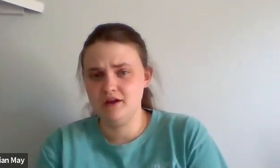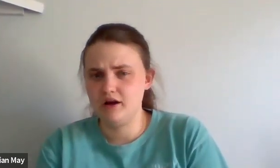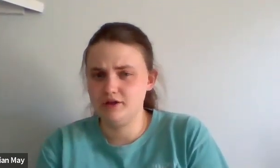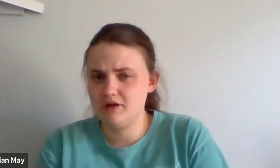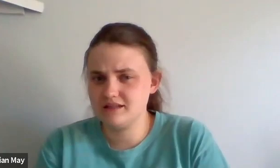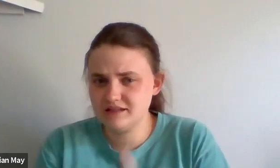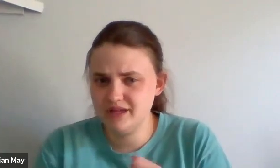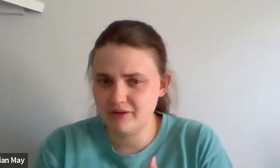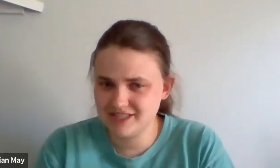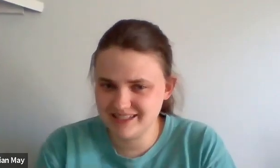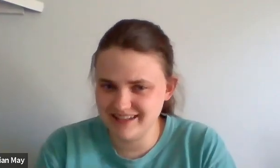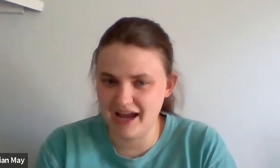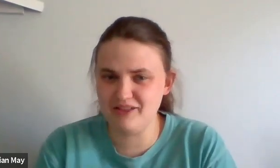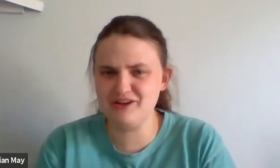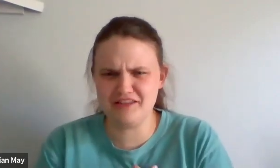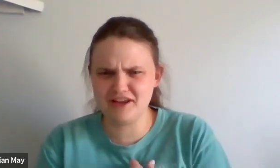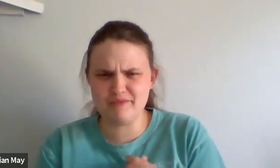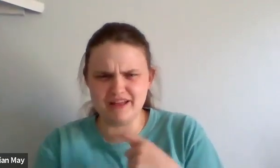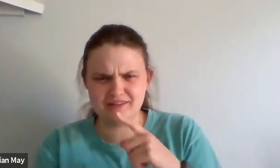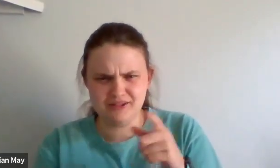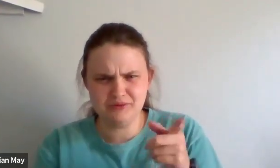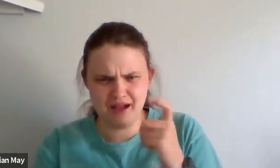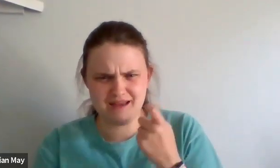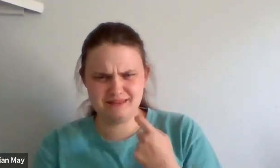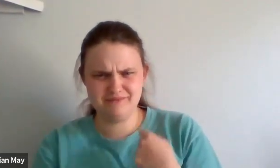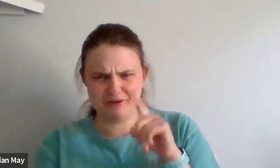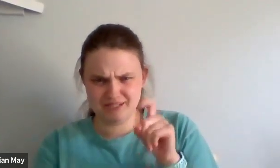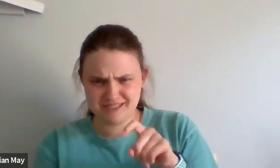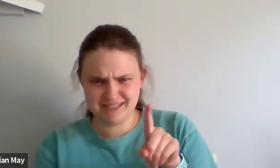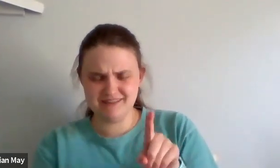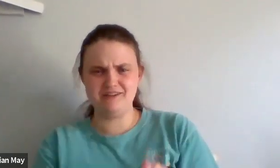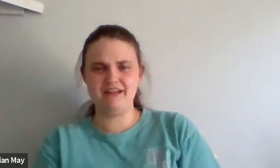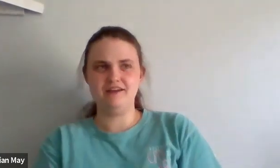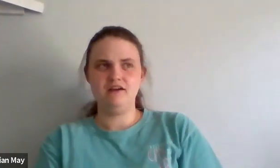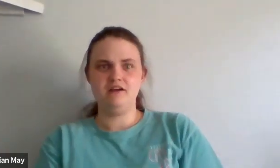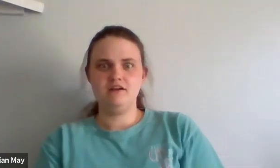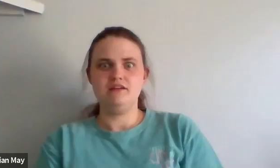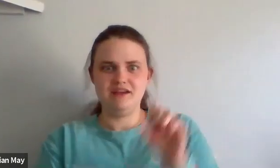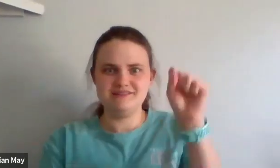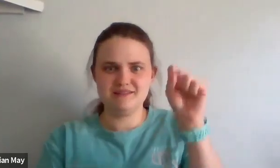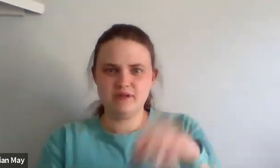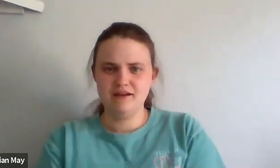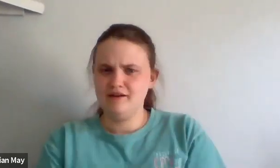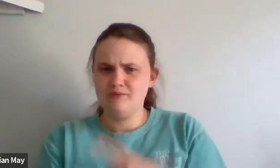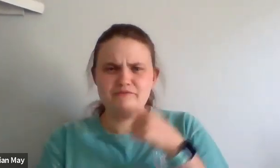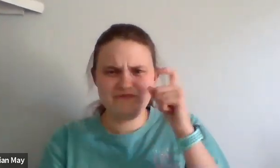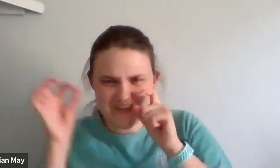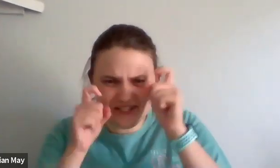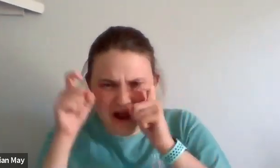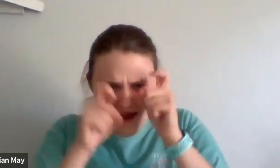are you asking me a question? Like, I literally look at them like, you asking me a question? And they're like, yes. And I'm like, well, fix your